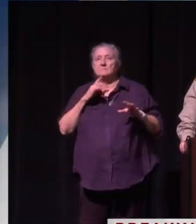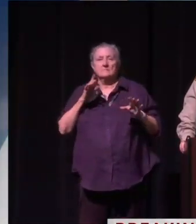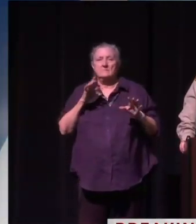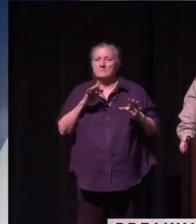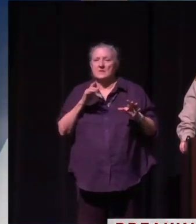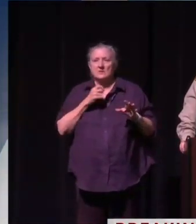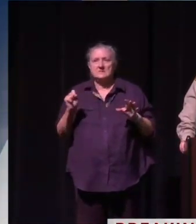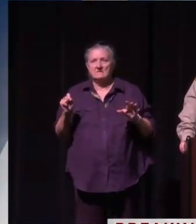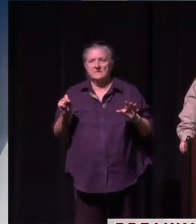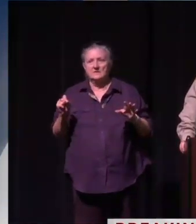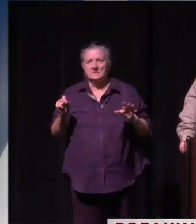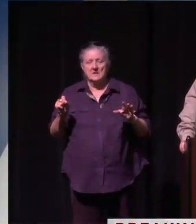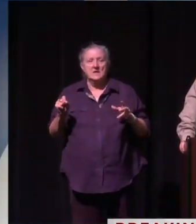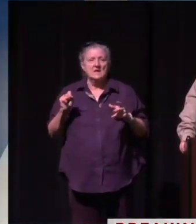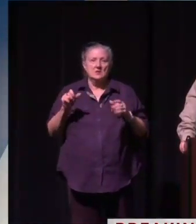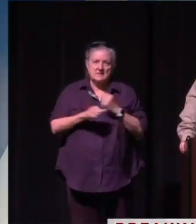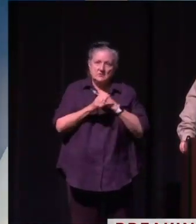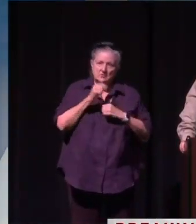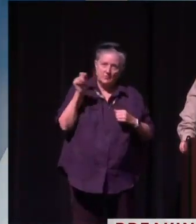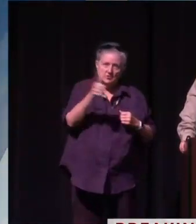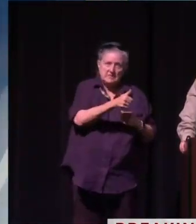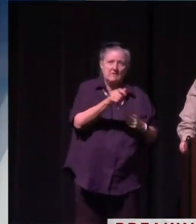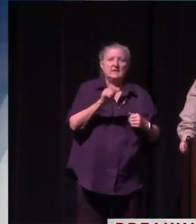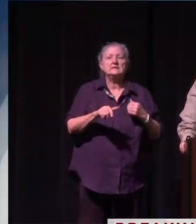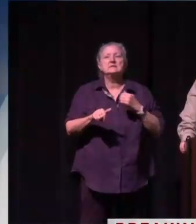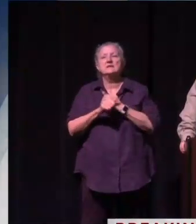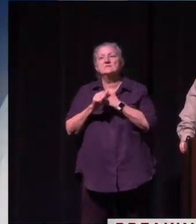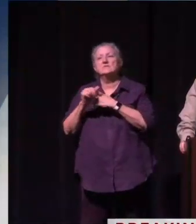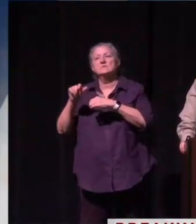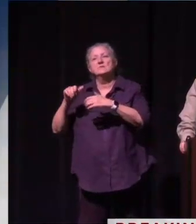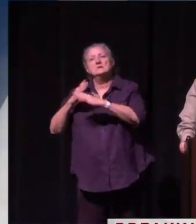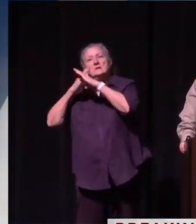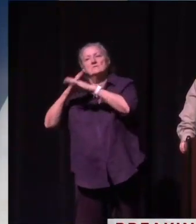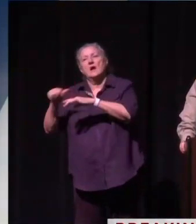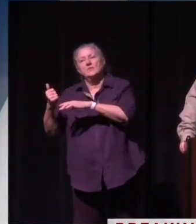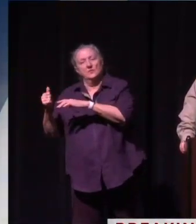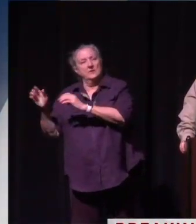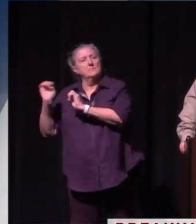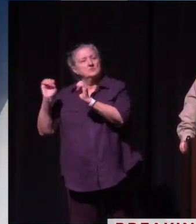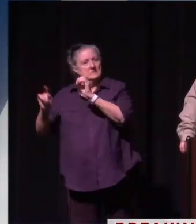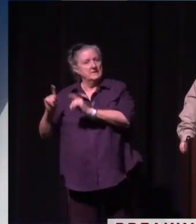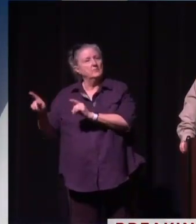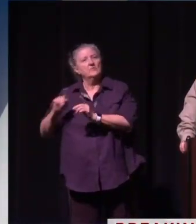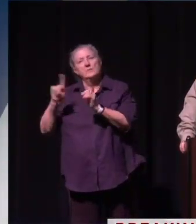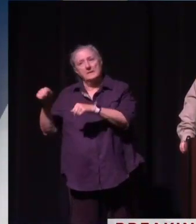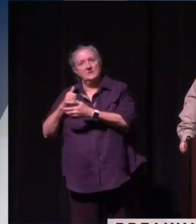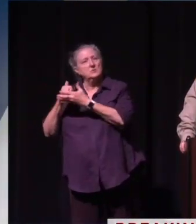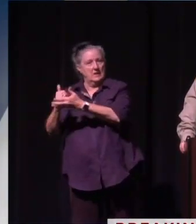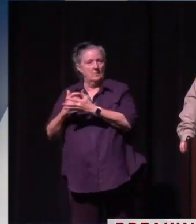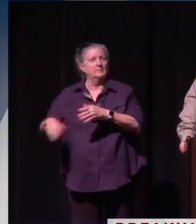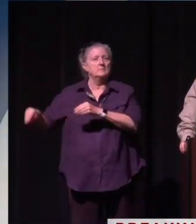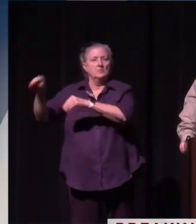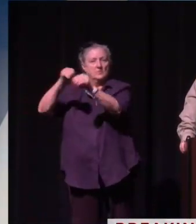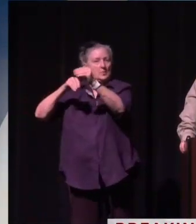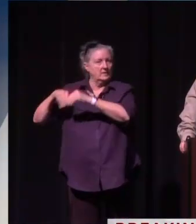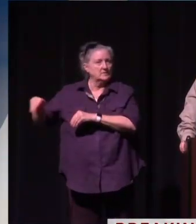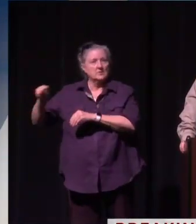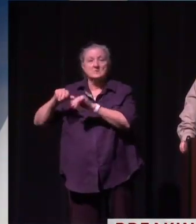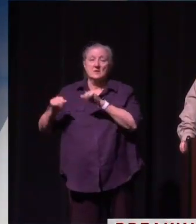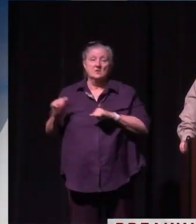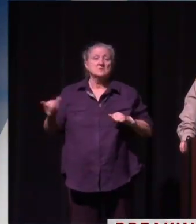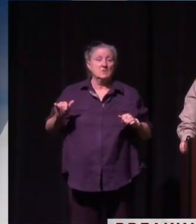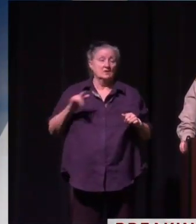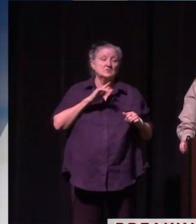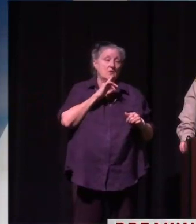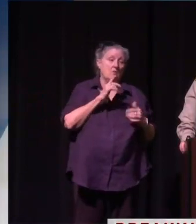that. You imperil yourself, and you also potentially impede emergency personnel who need to move around in those areas as